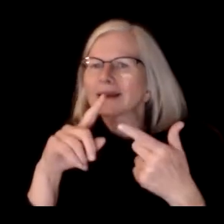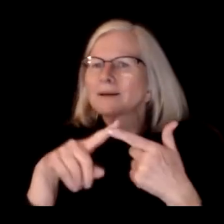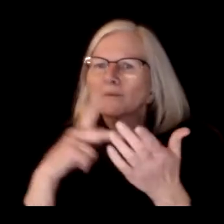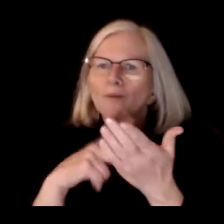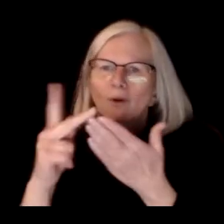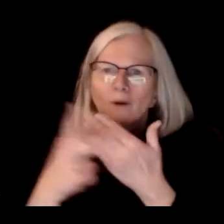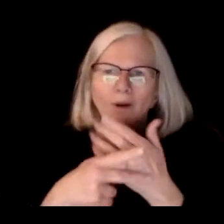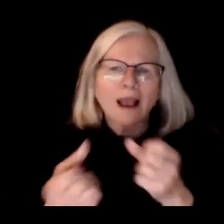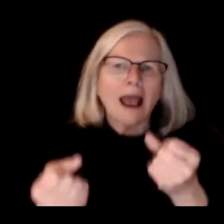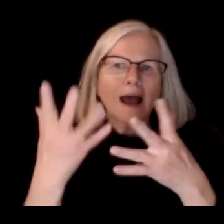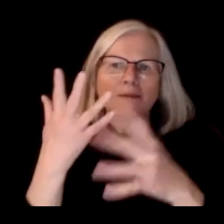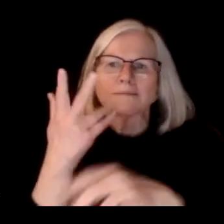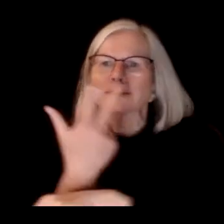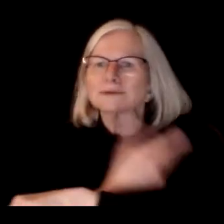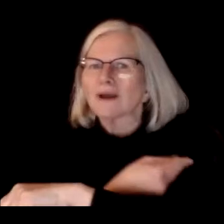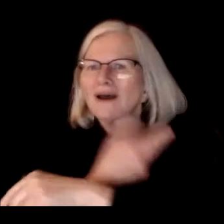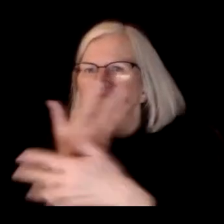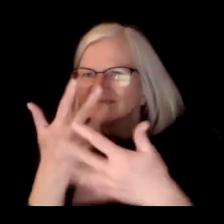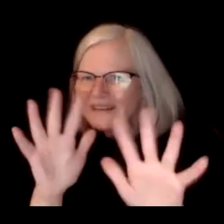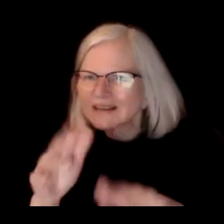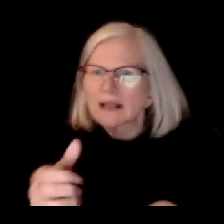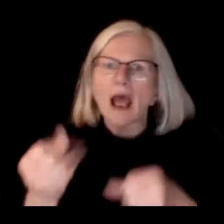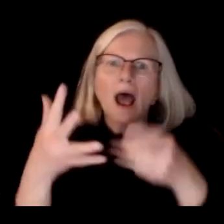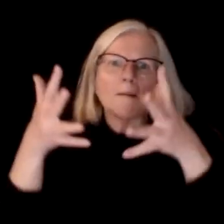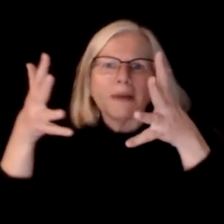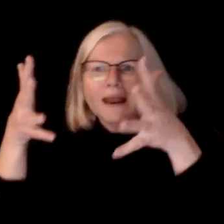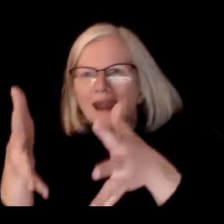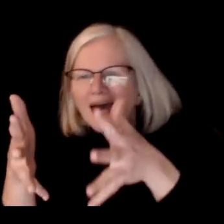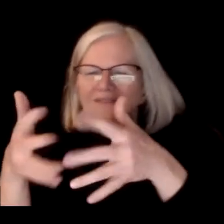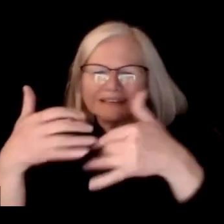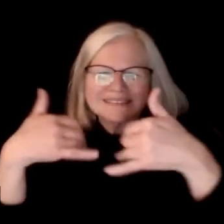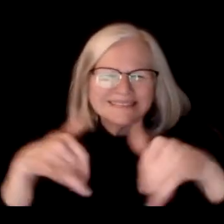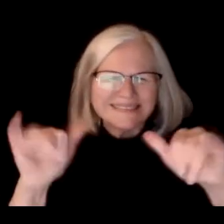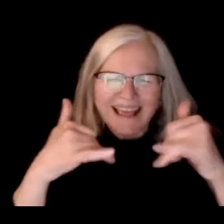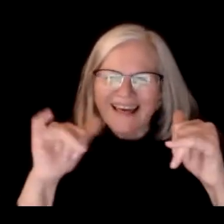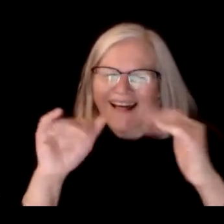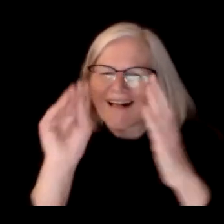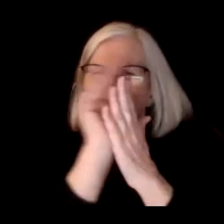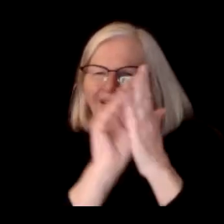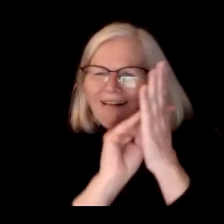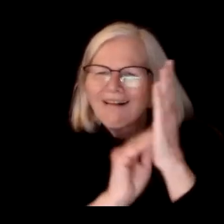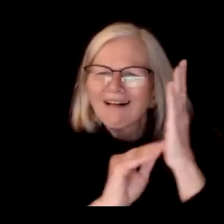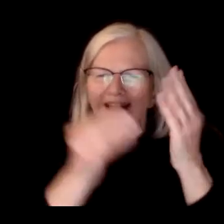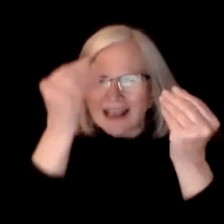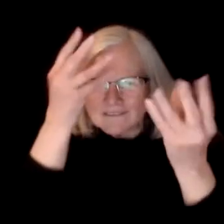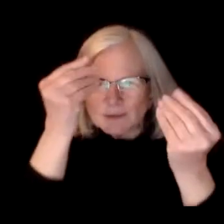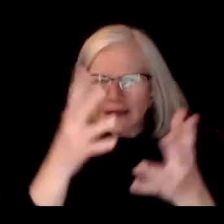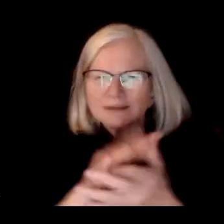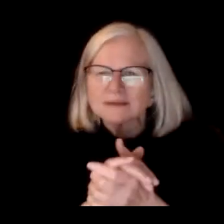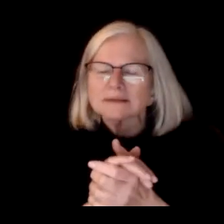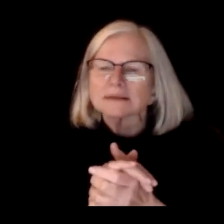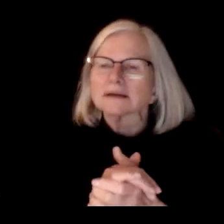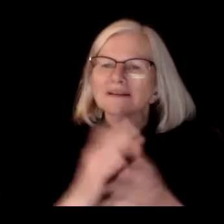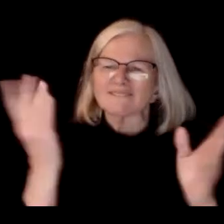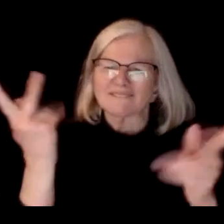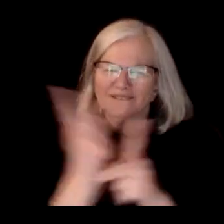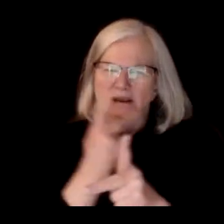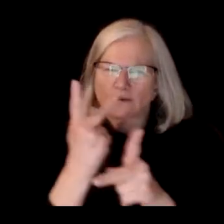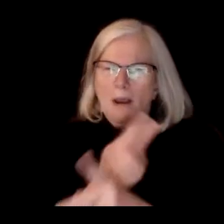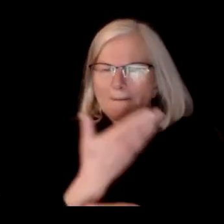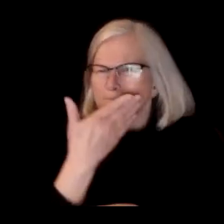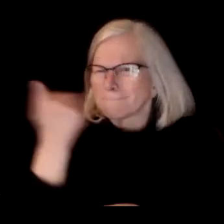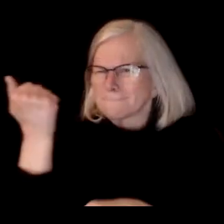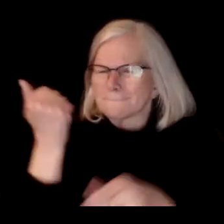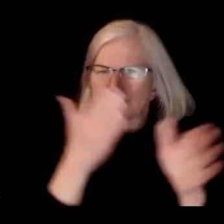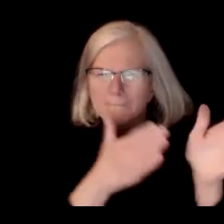what remains. But we are anticipating getting better information on that from the federal government. And we also have a survey